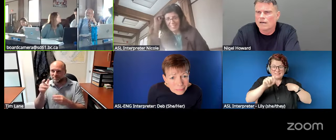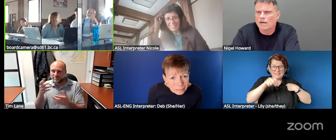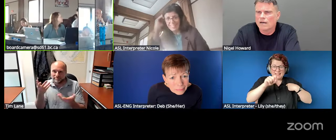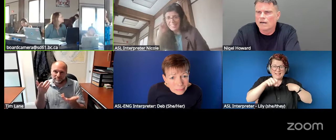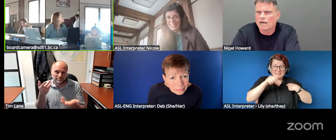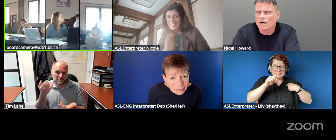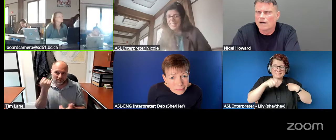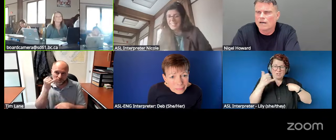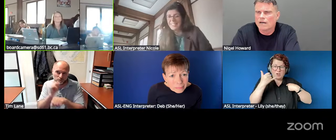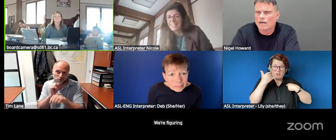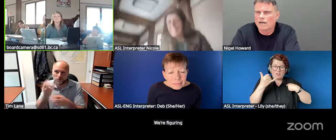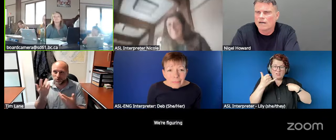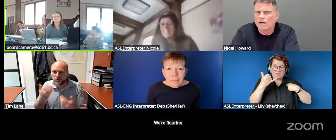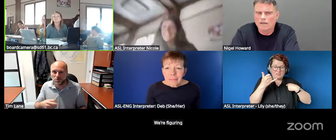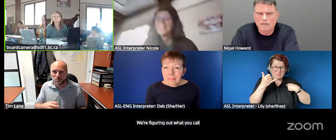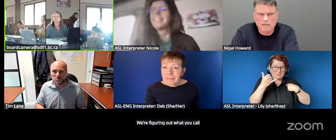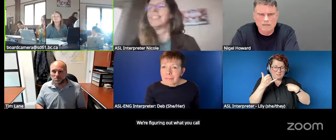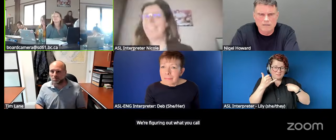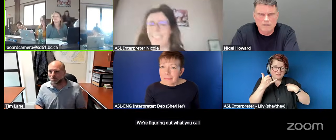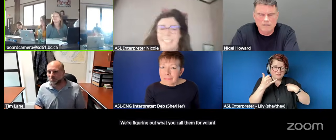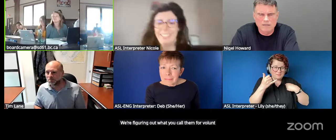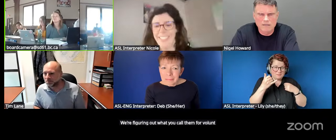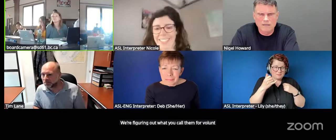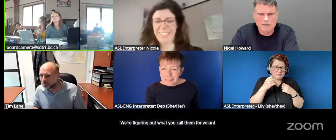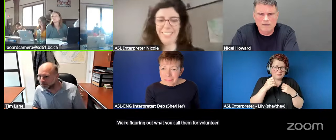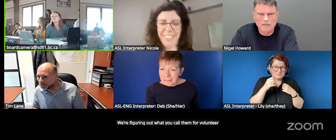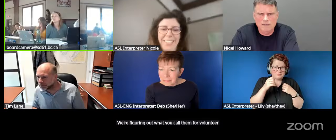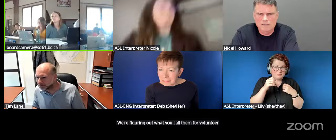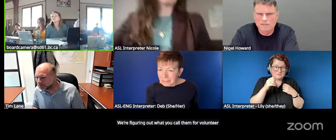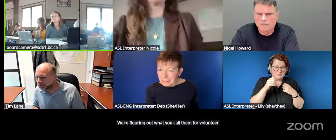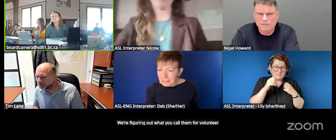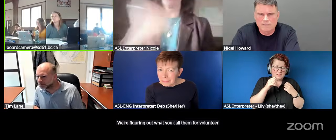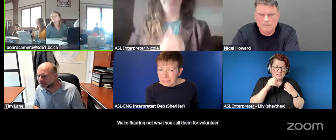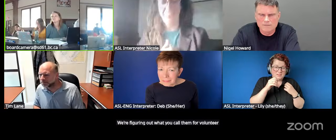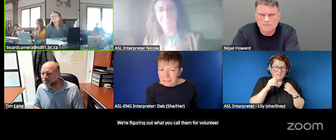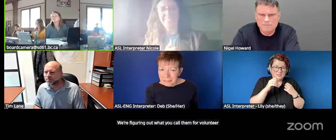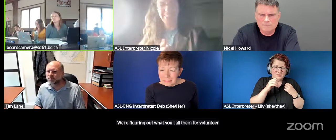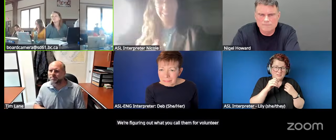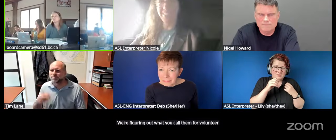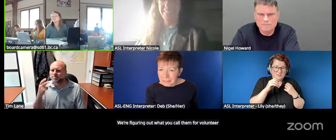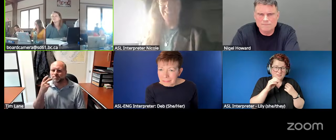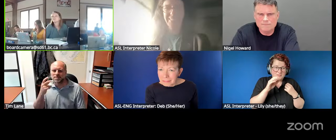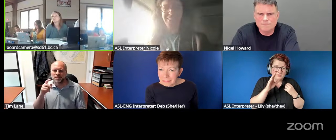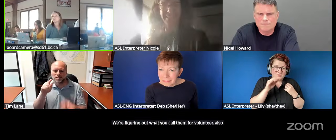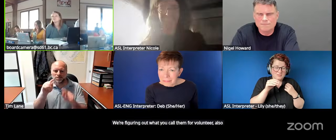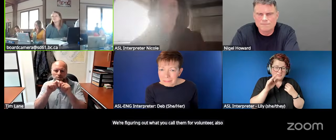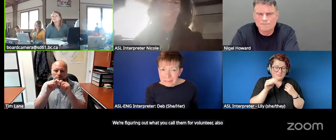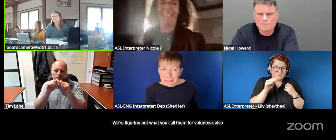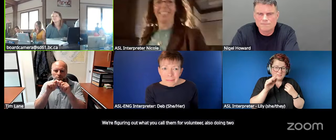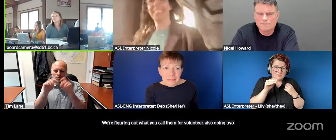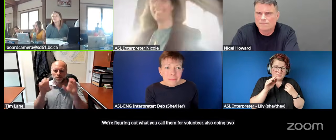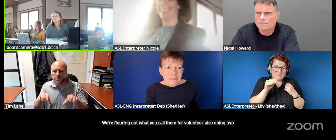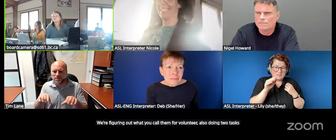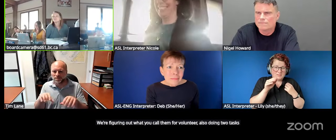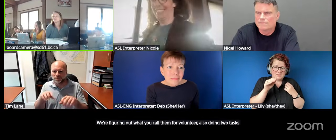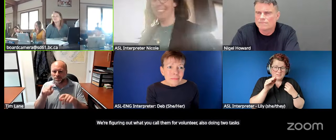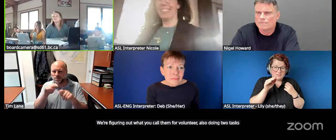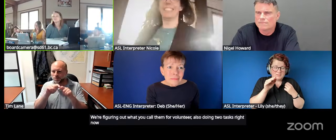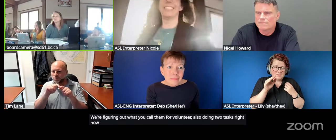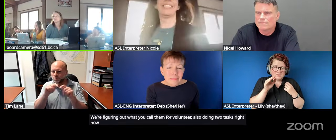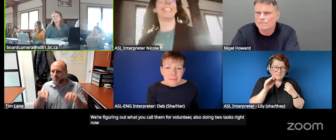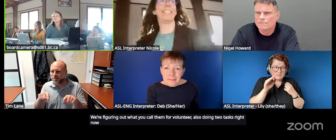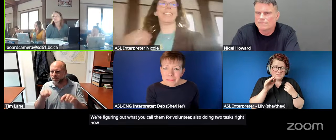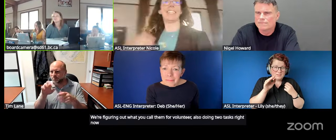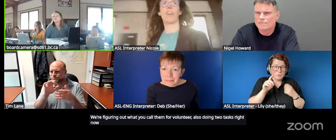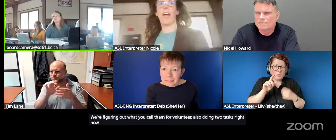Just figuring out which phone we're going to be using, who's going to be on Zoom, also doing Two tasks right now. basic